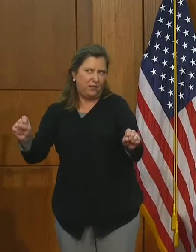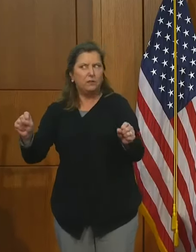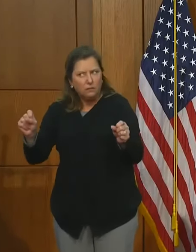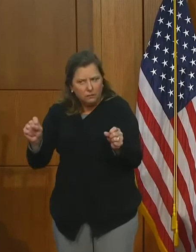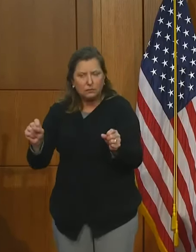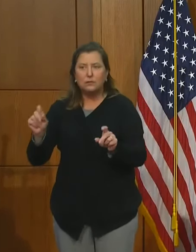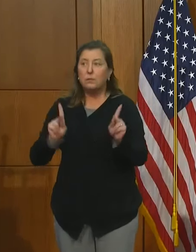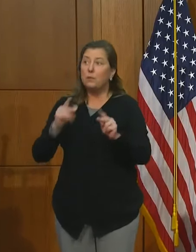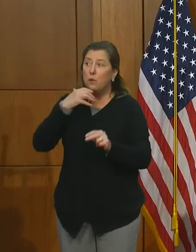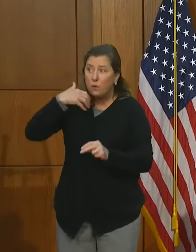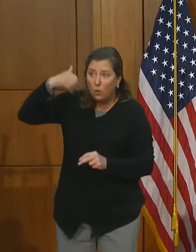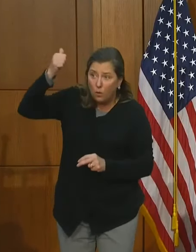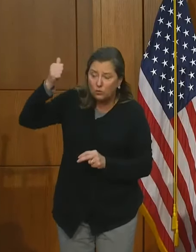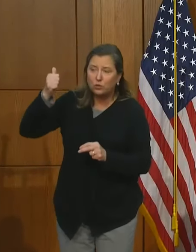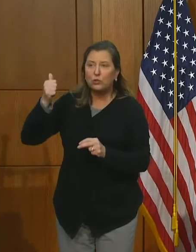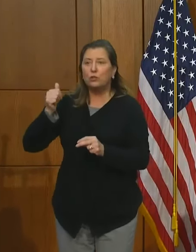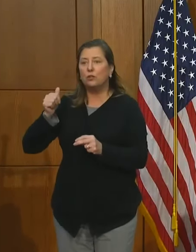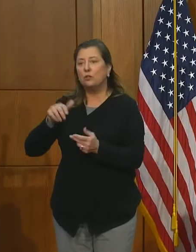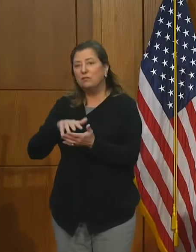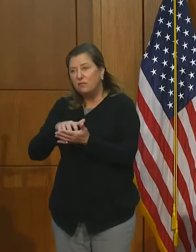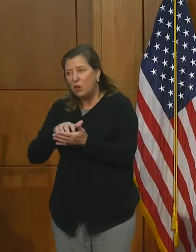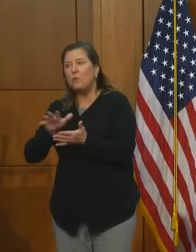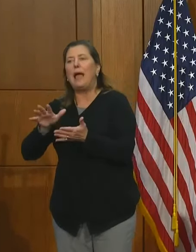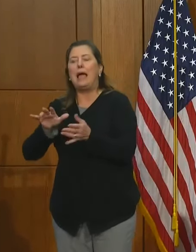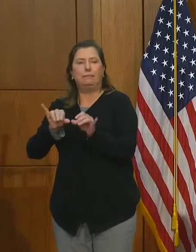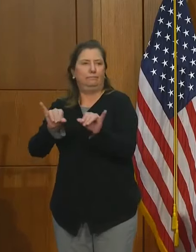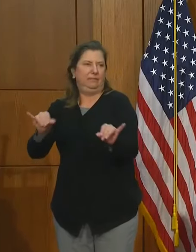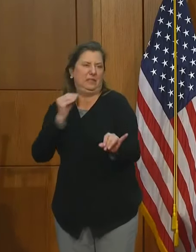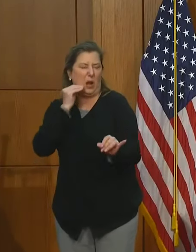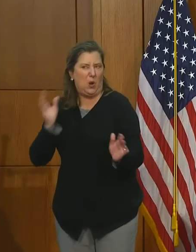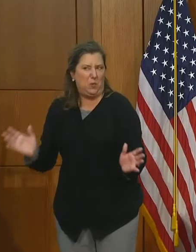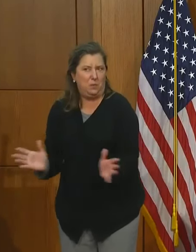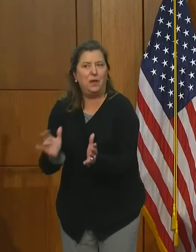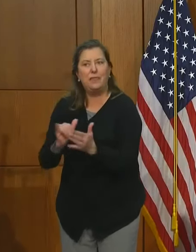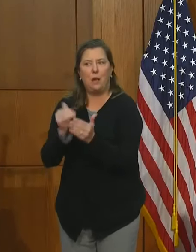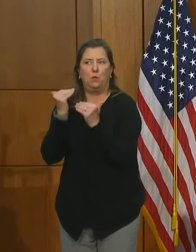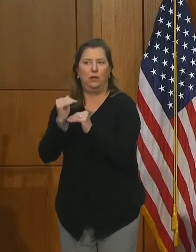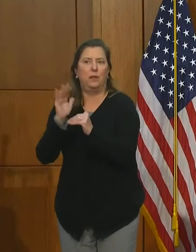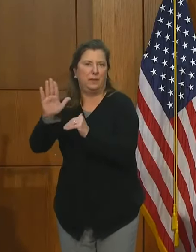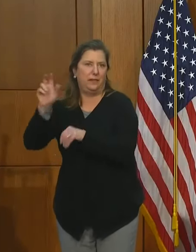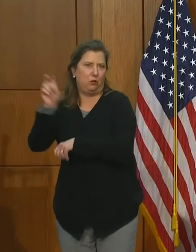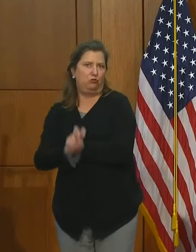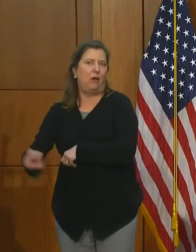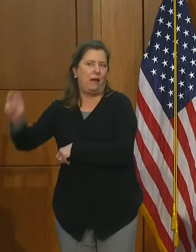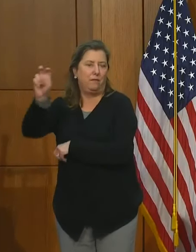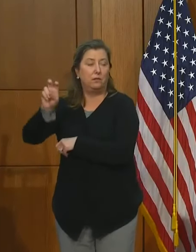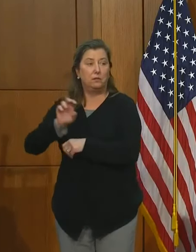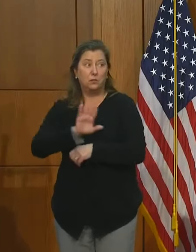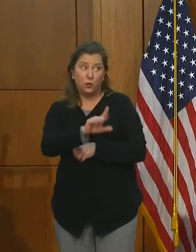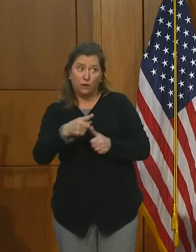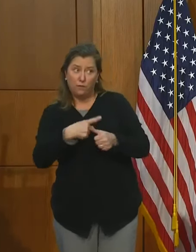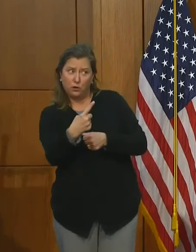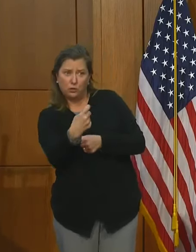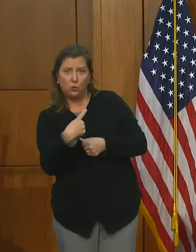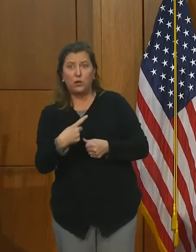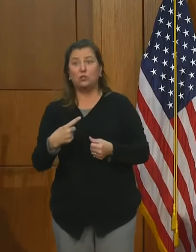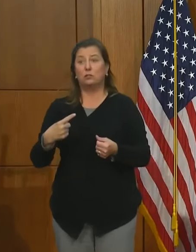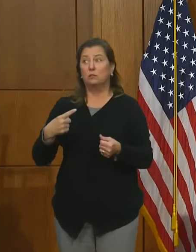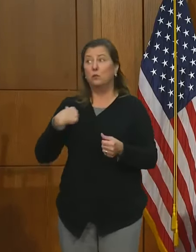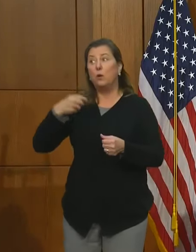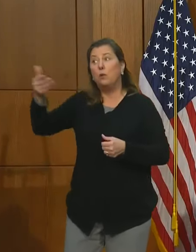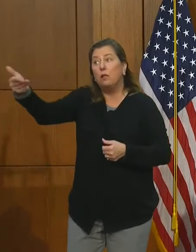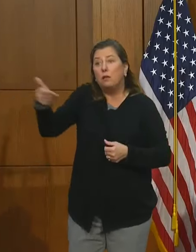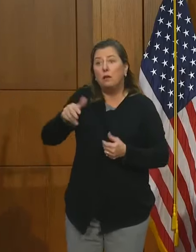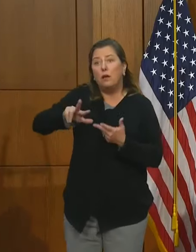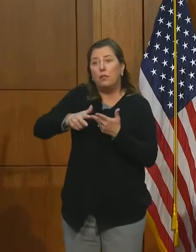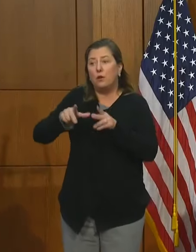strongly encouraged to stay at home. So I think that will mitigate that type of travel. The first question you had is, are we looking to third-party